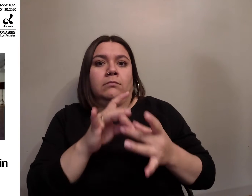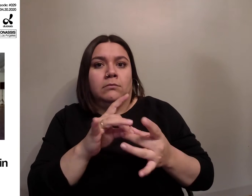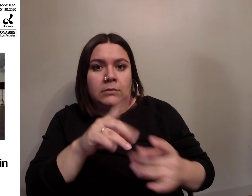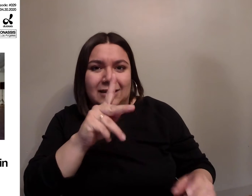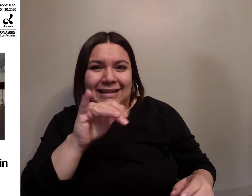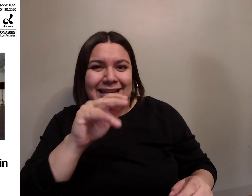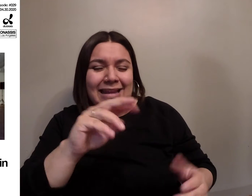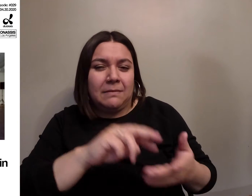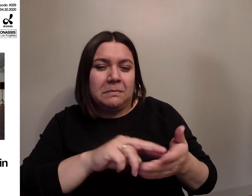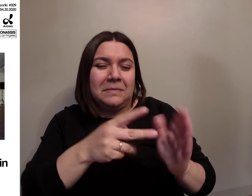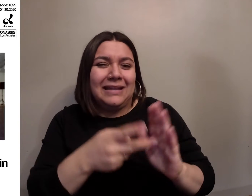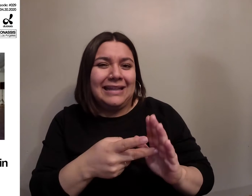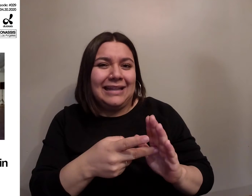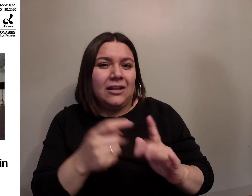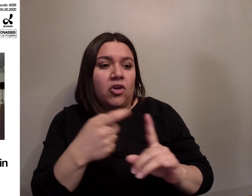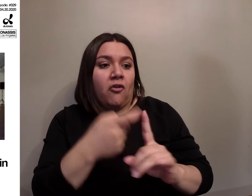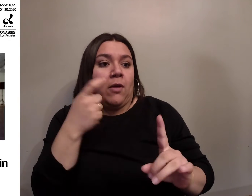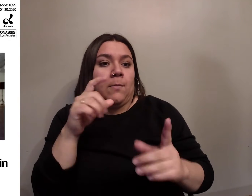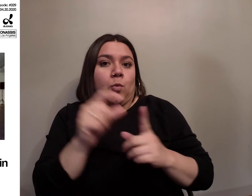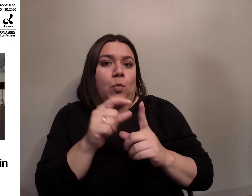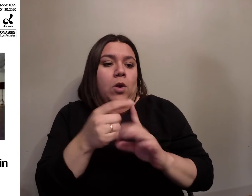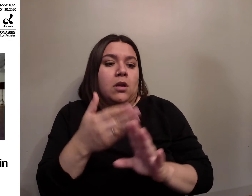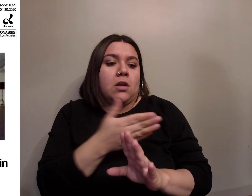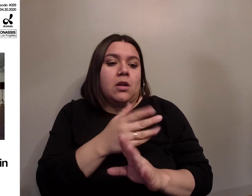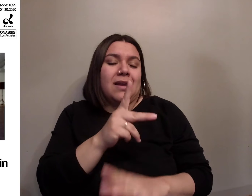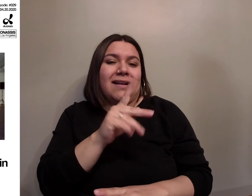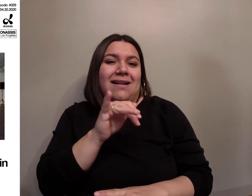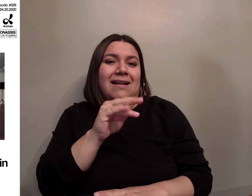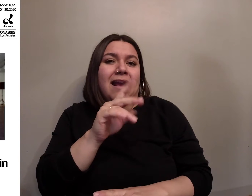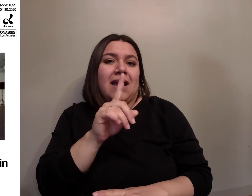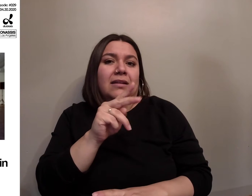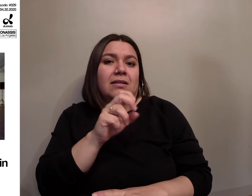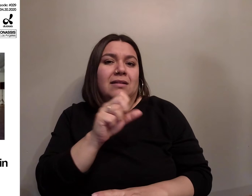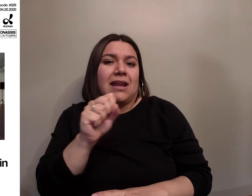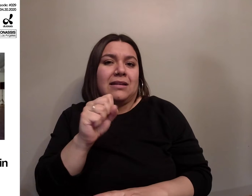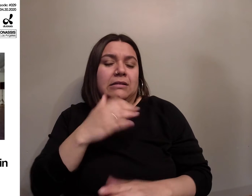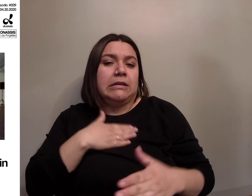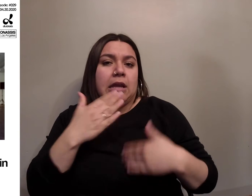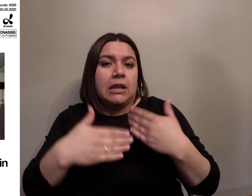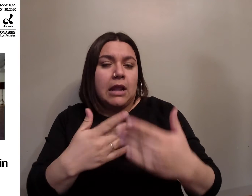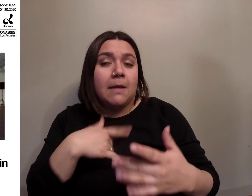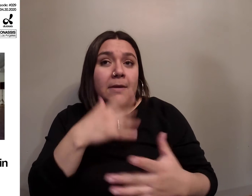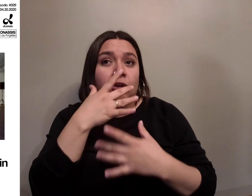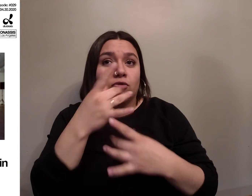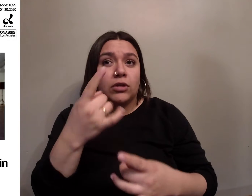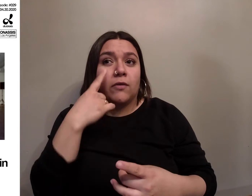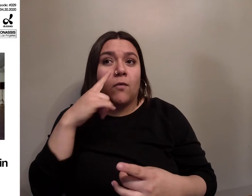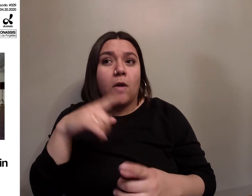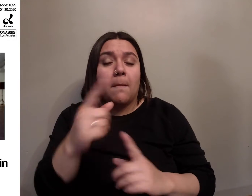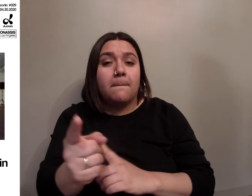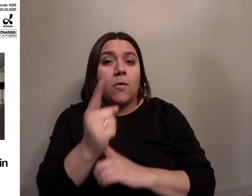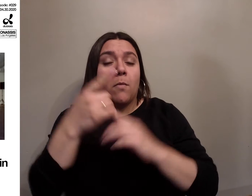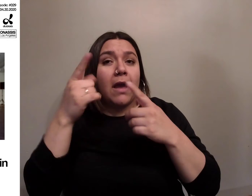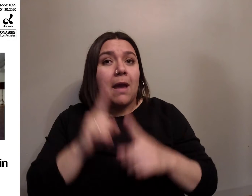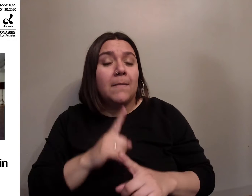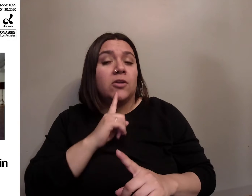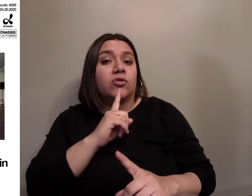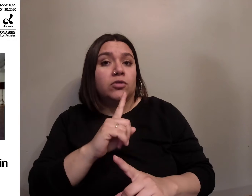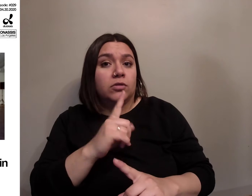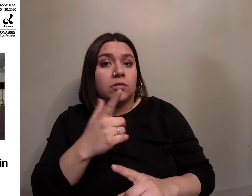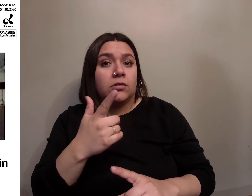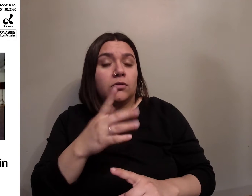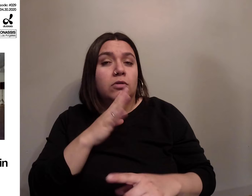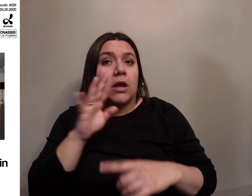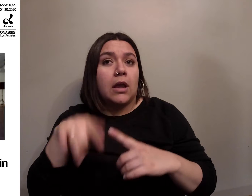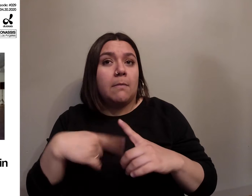which produced then the word kindness. And so, Right. I'm interested in a moment when, in fact, and